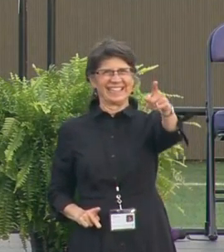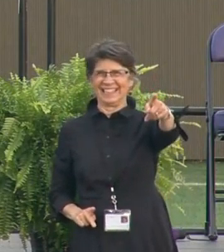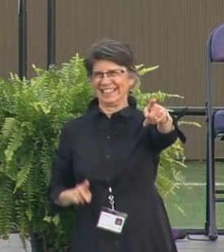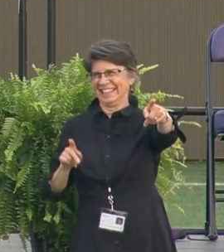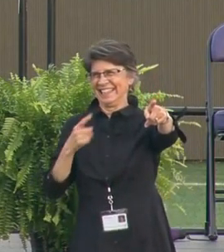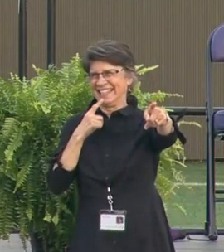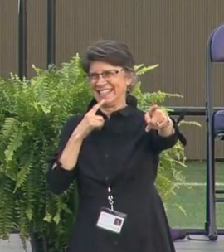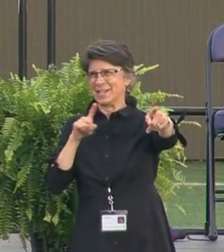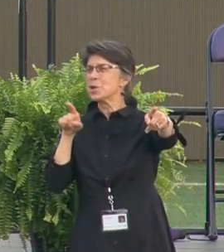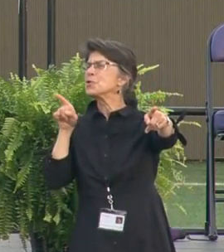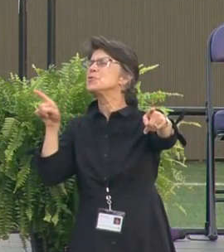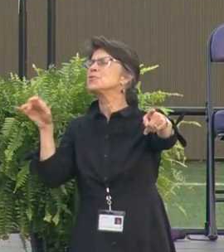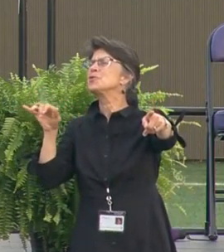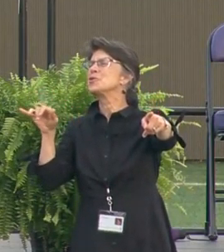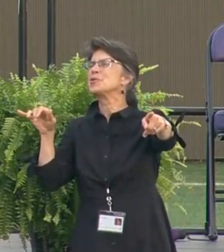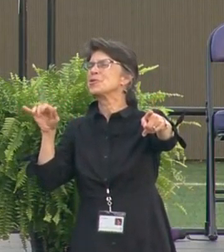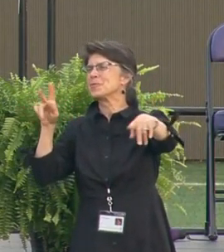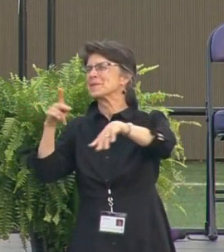Thank you, Duan.